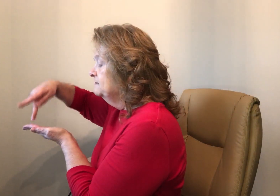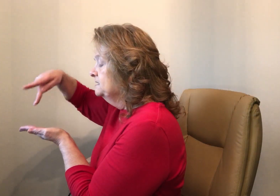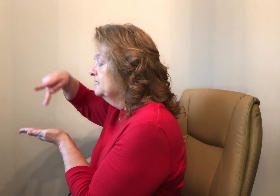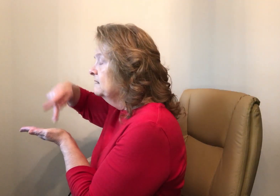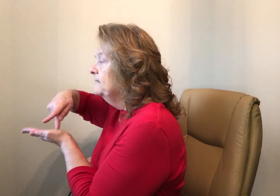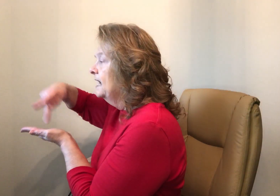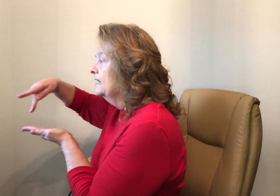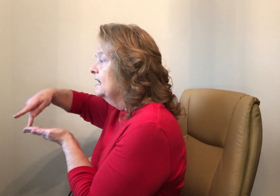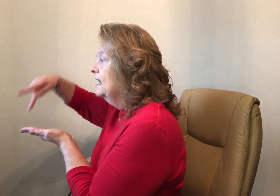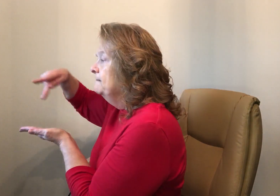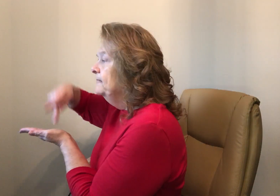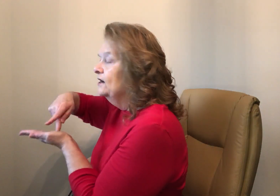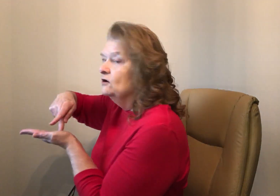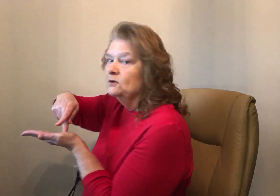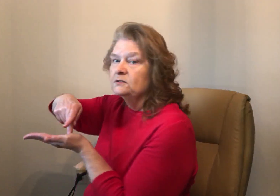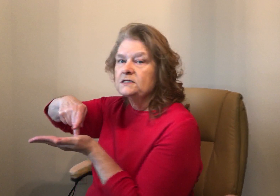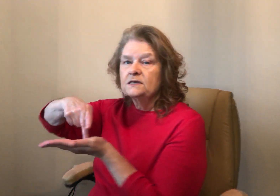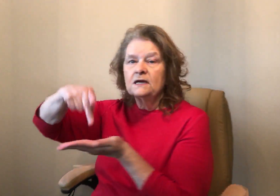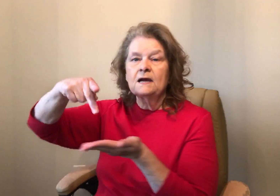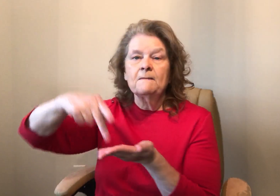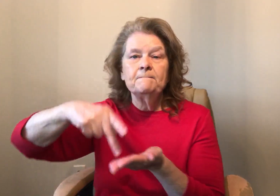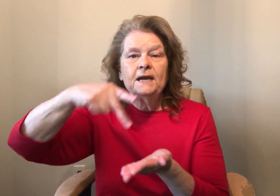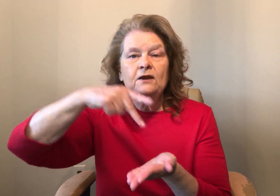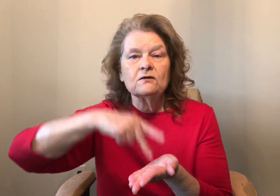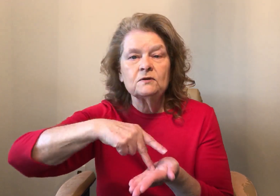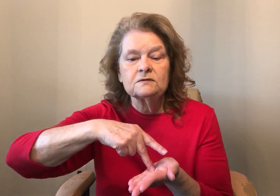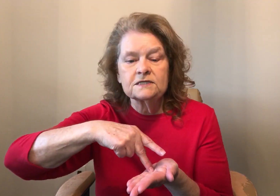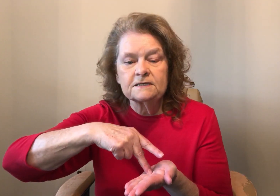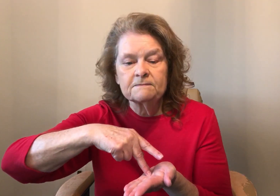and come back. Parables, parables.